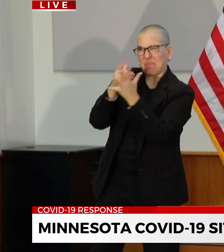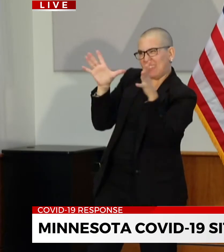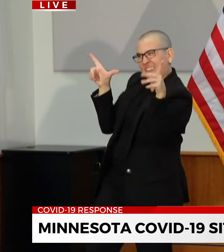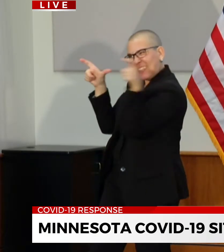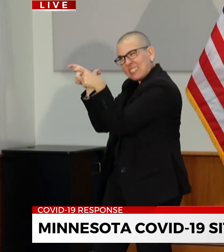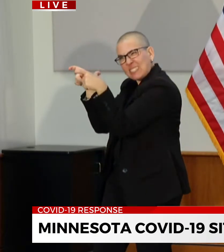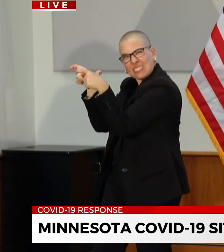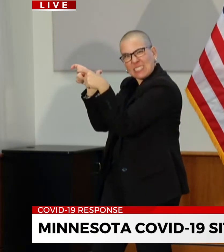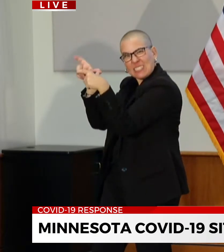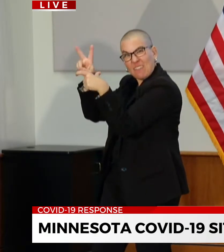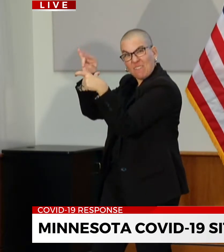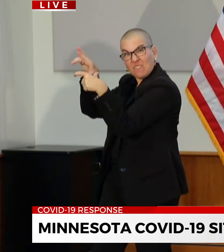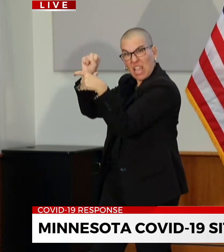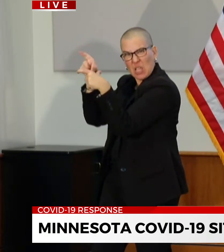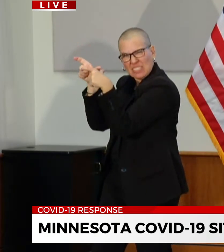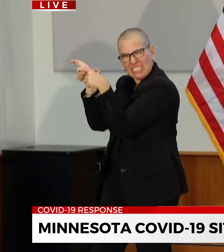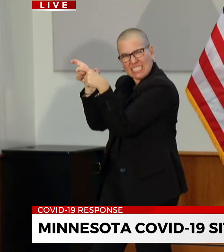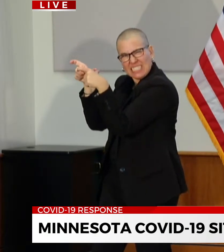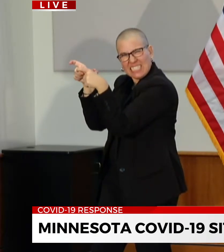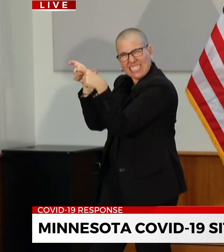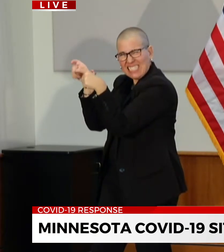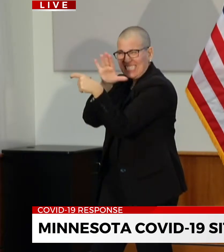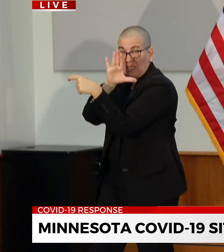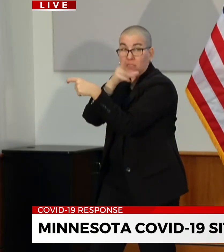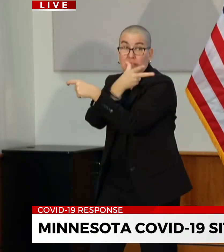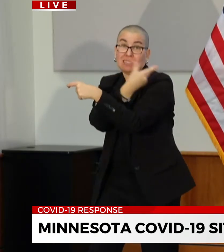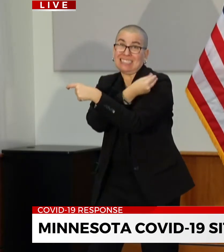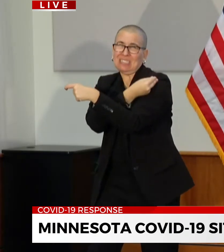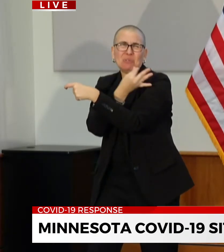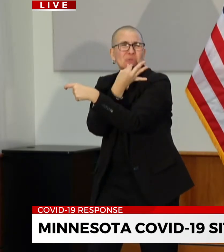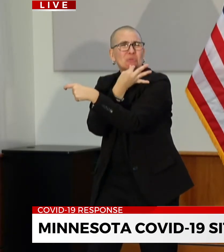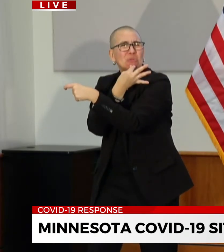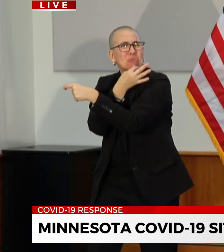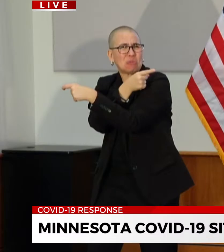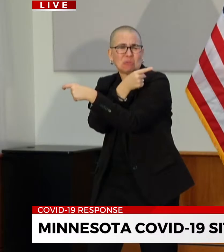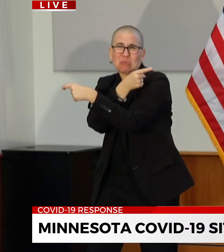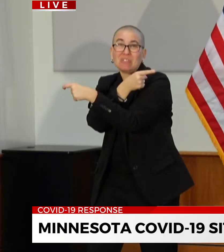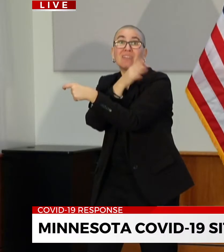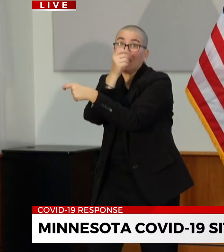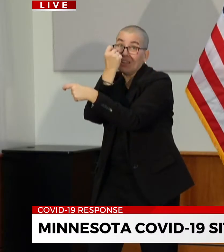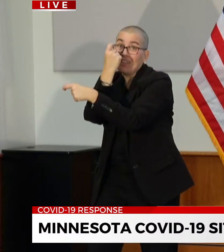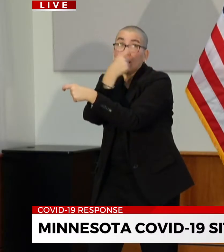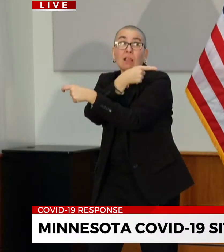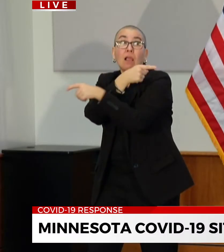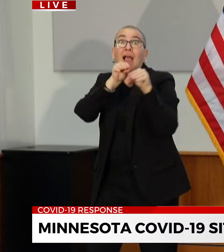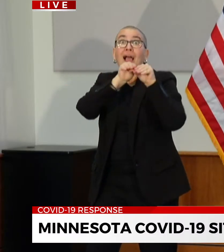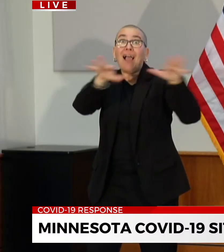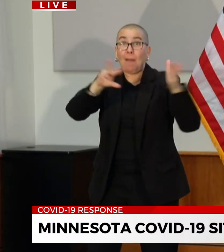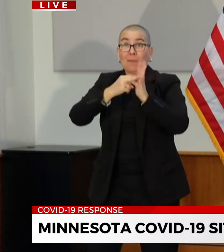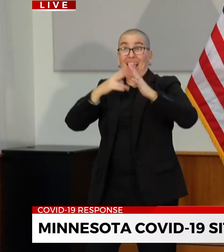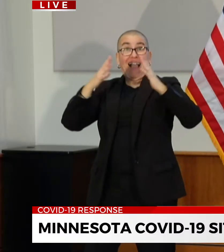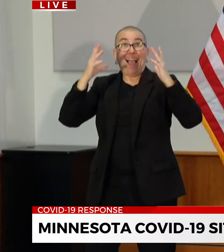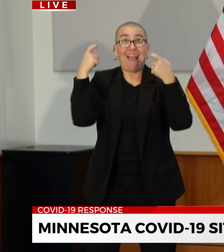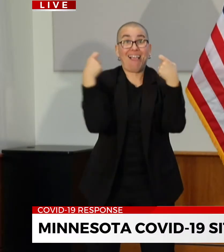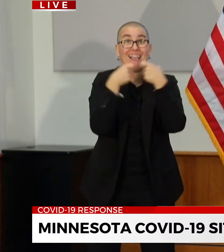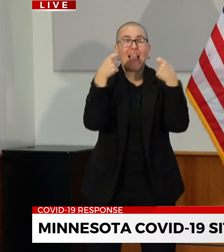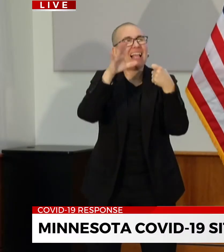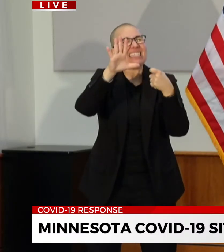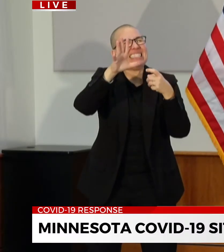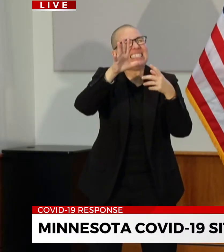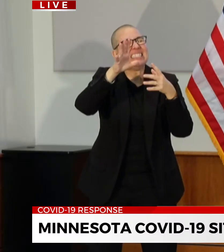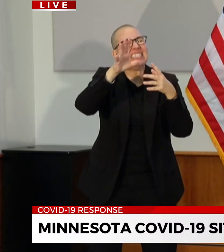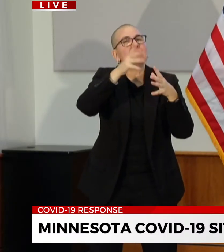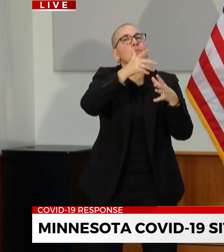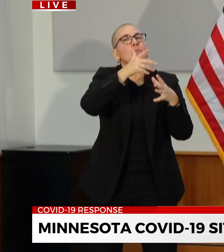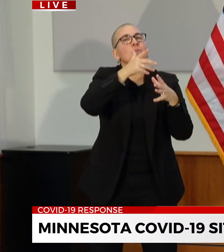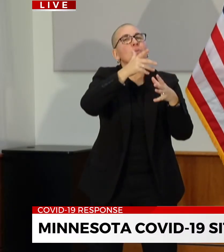vaccine supply is going to be limited for some time. It's going to take time for them to roll out and be made available to everyone, but we know that we